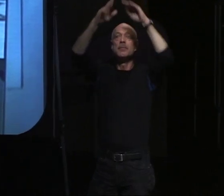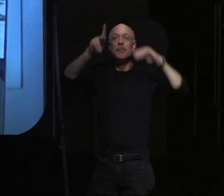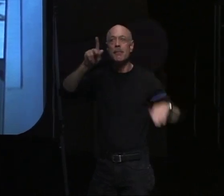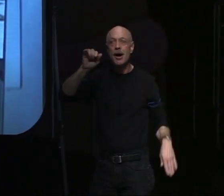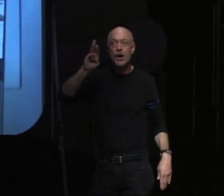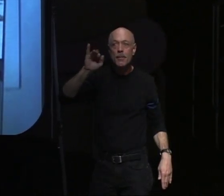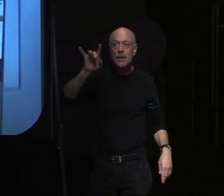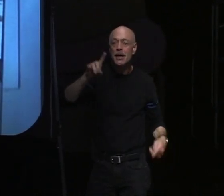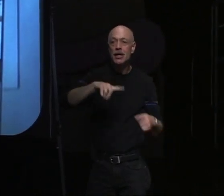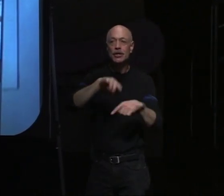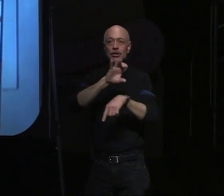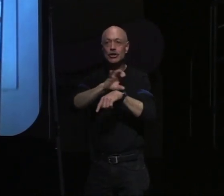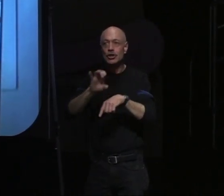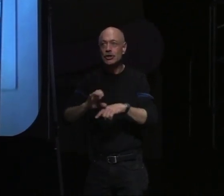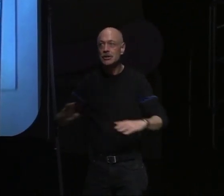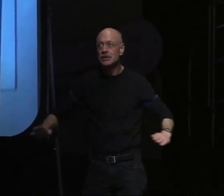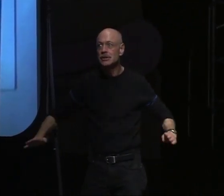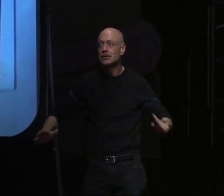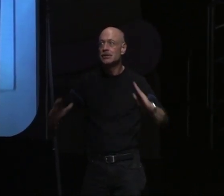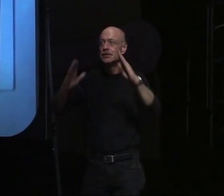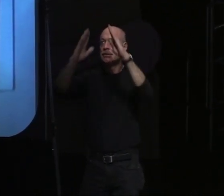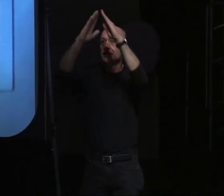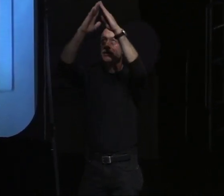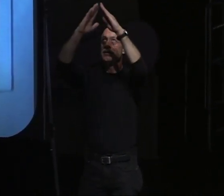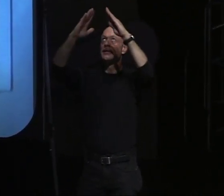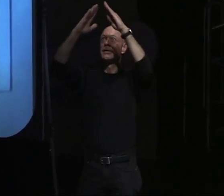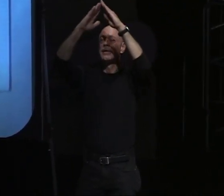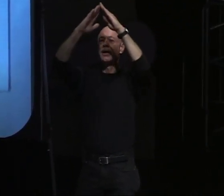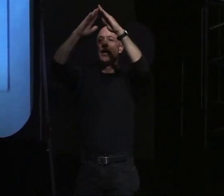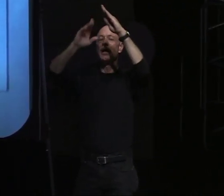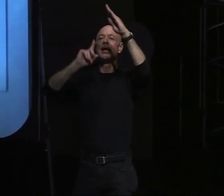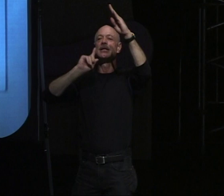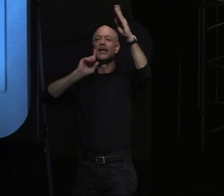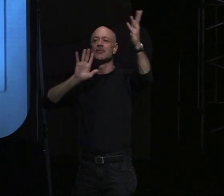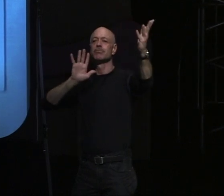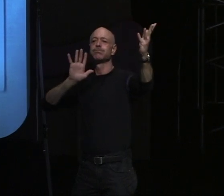It was a powerful piece. It was a pyramid in shape.